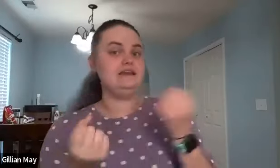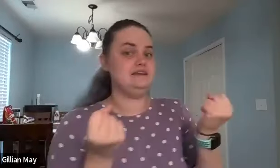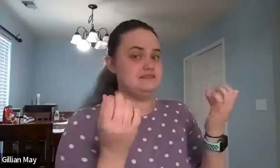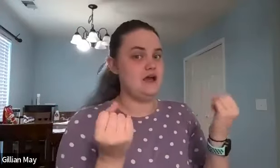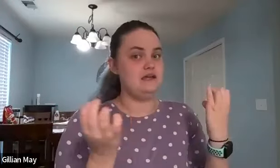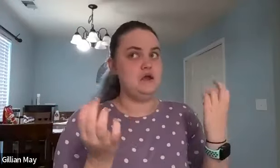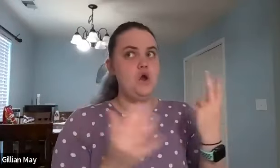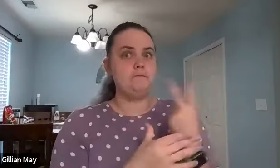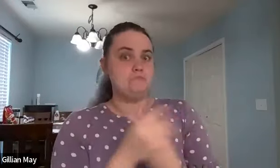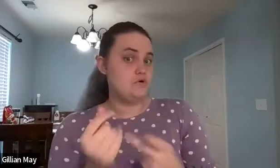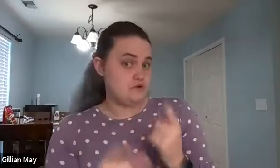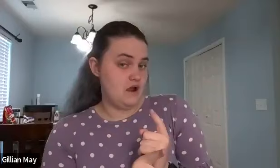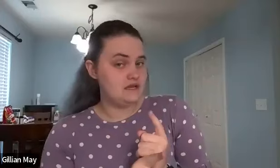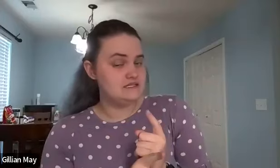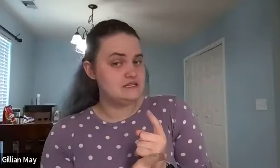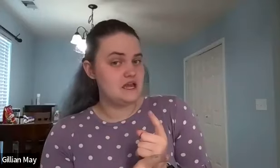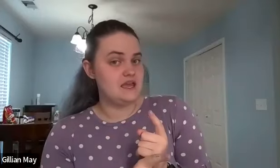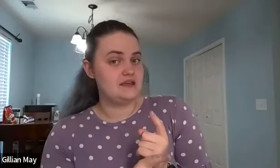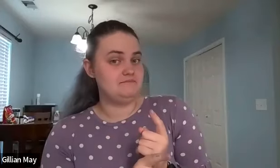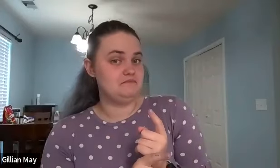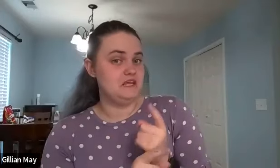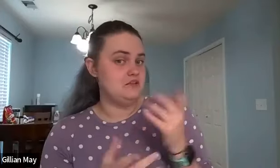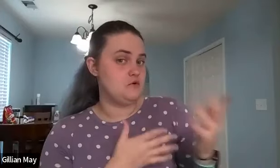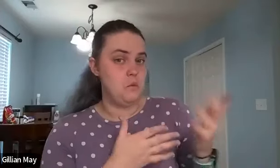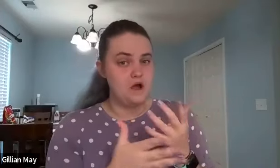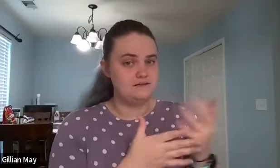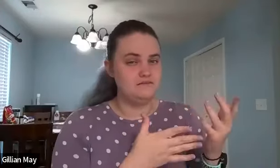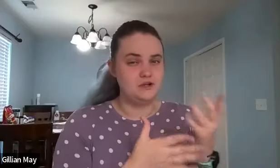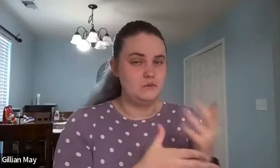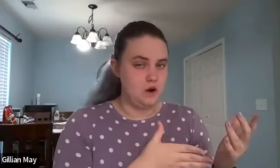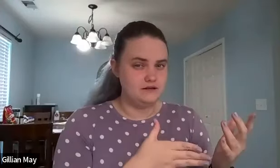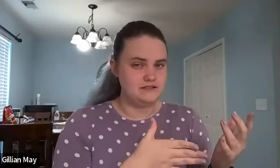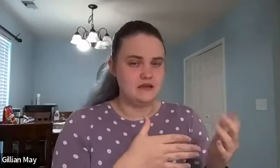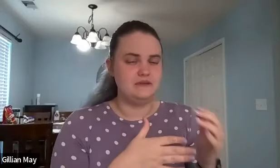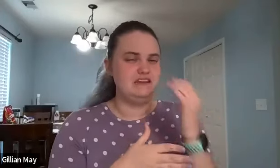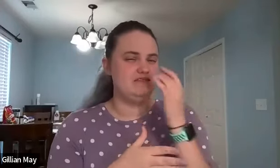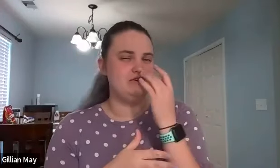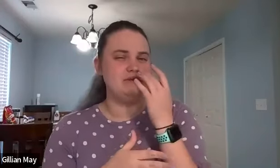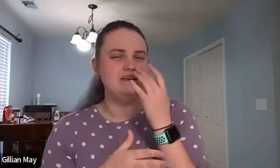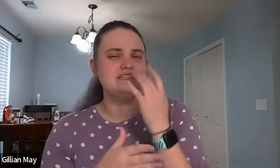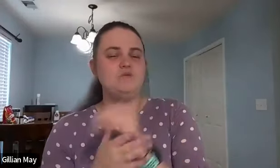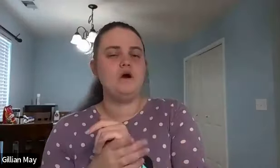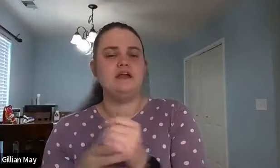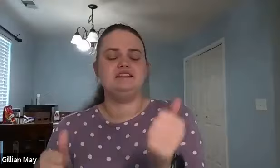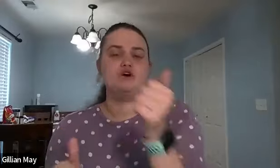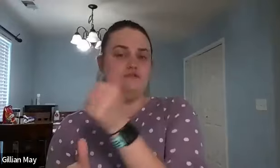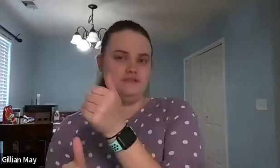and sign, both are right. And either one really works. I mean, there really isn't one that's over the